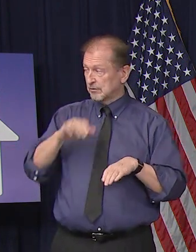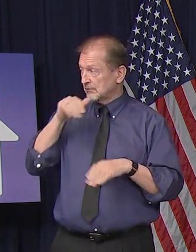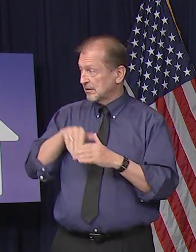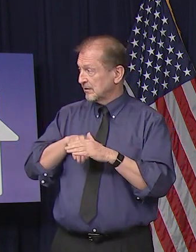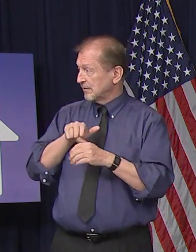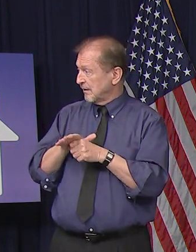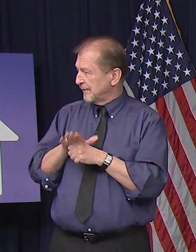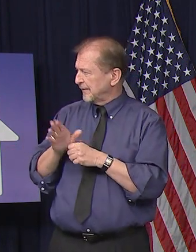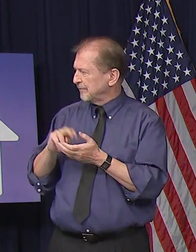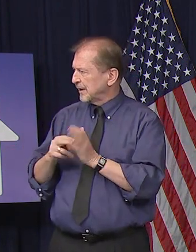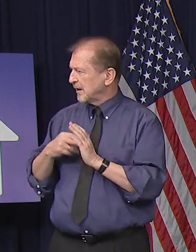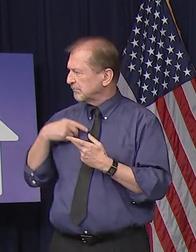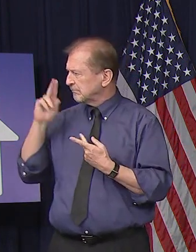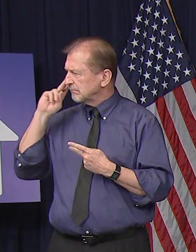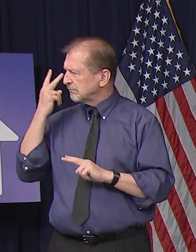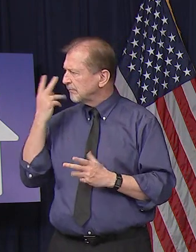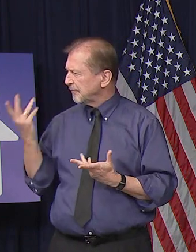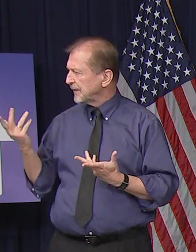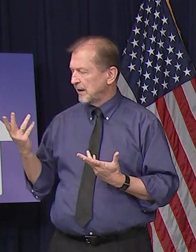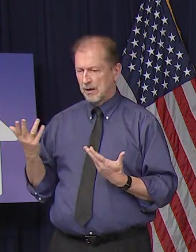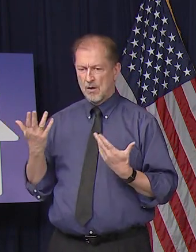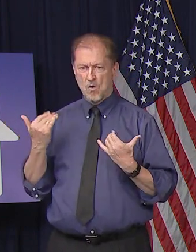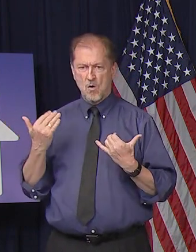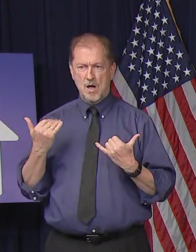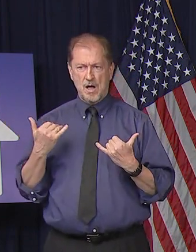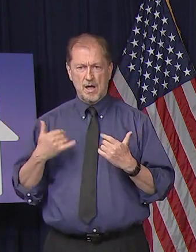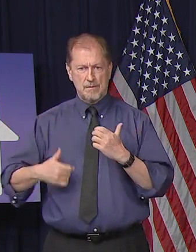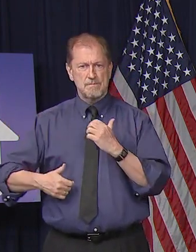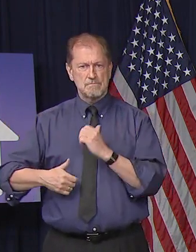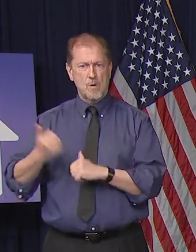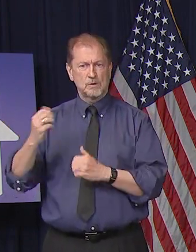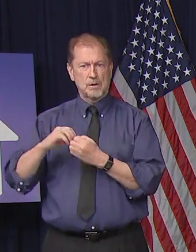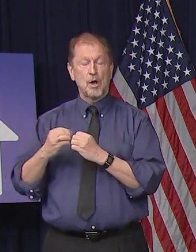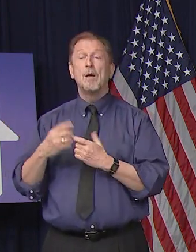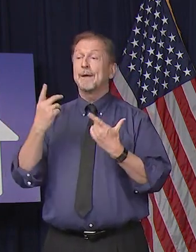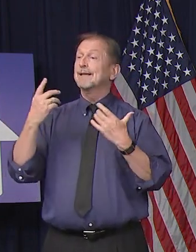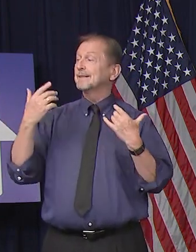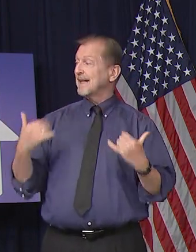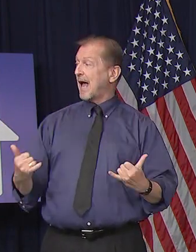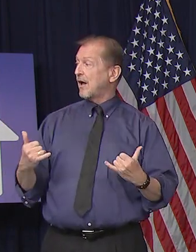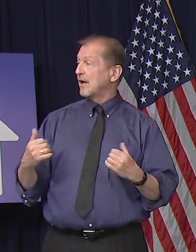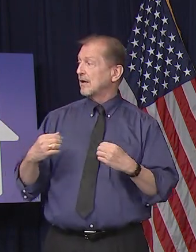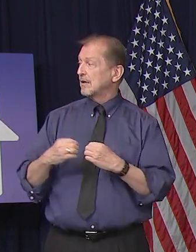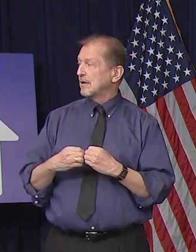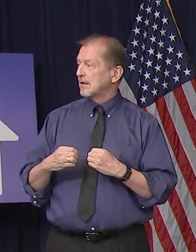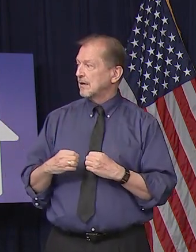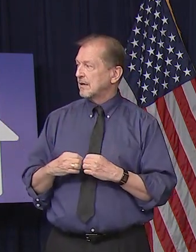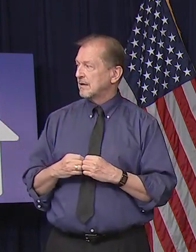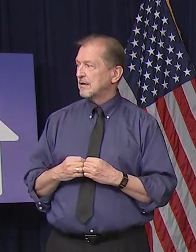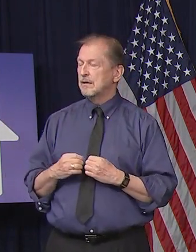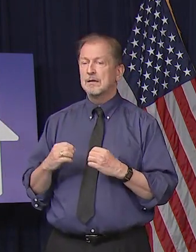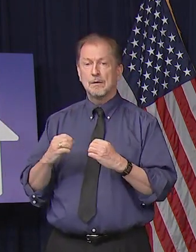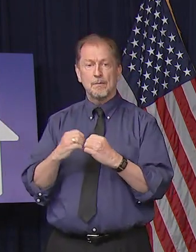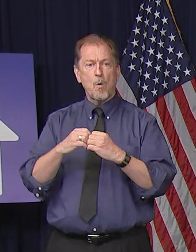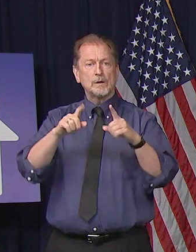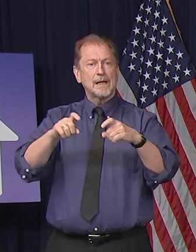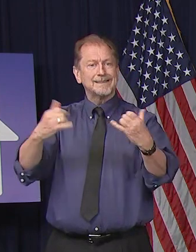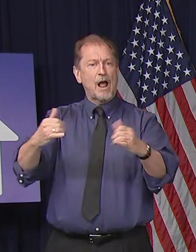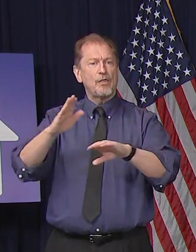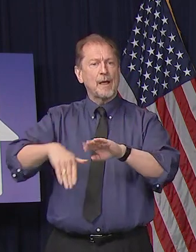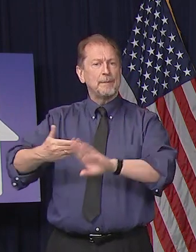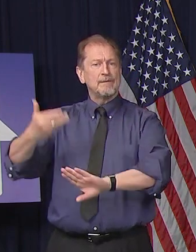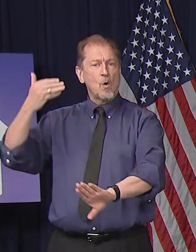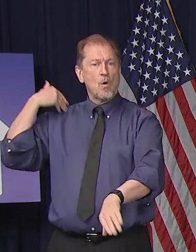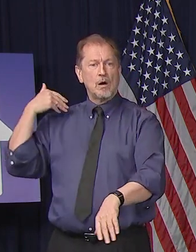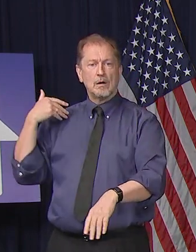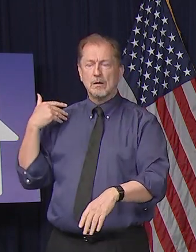Yeah. understand the question Yeah, correctly? he Why do we wants have the to know- highest number of positives today? Yeah. Because we He tested more wants to know people. why we have the highest number of tests today.